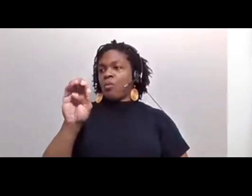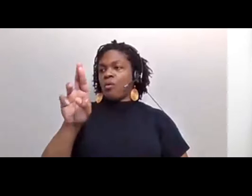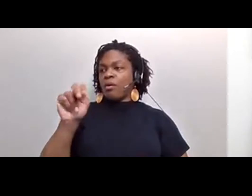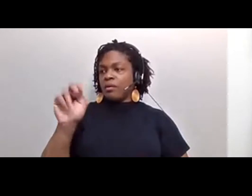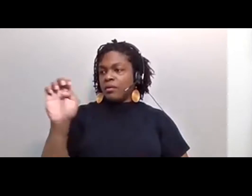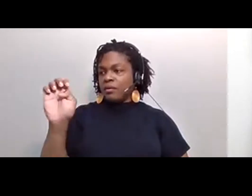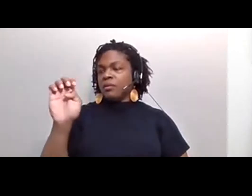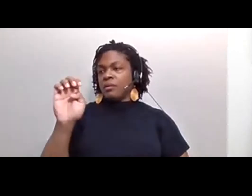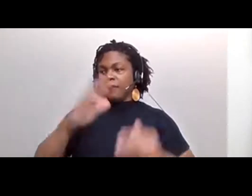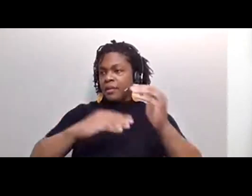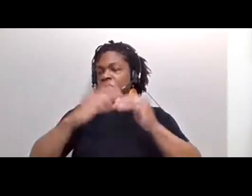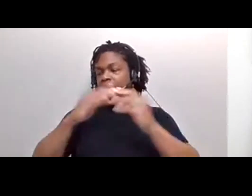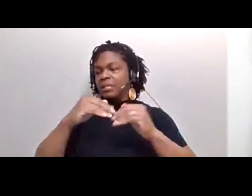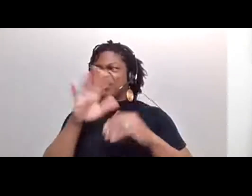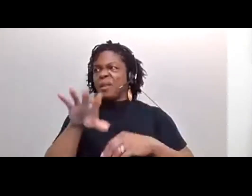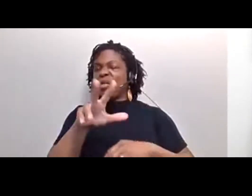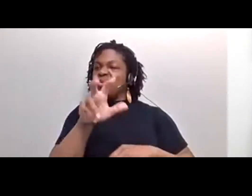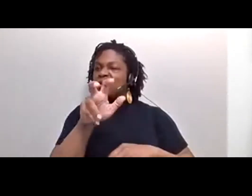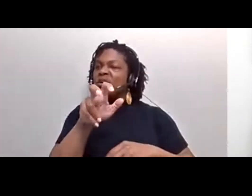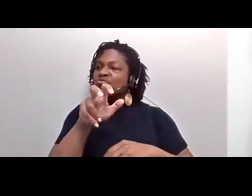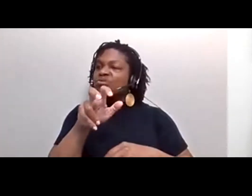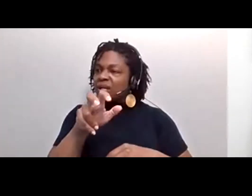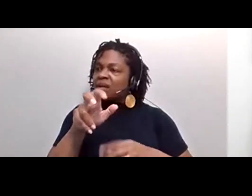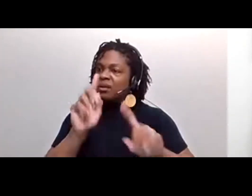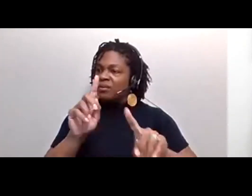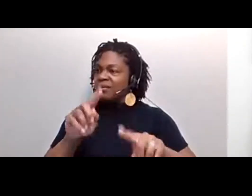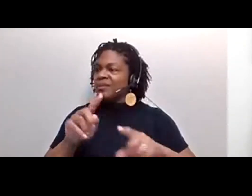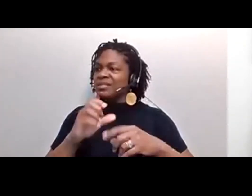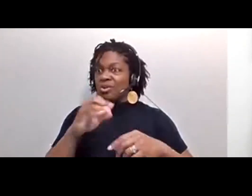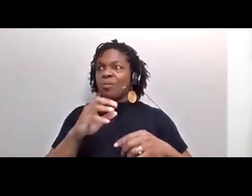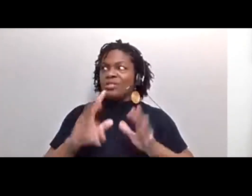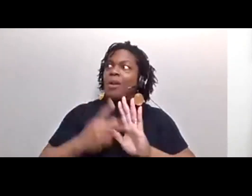So we doubled the attendees last year with virtual attendance.